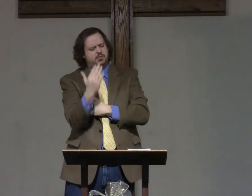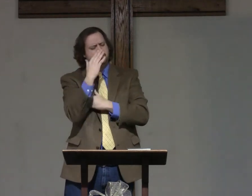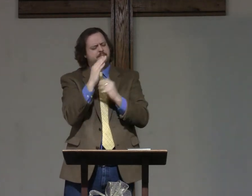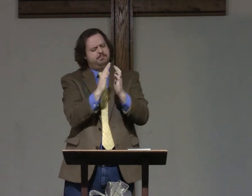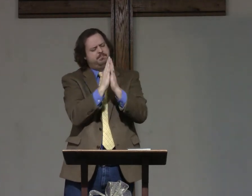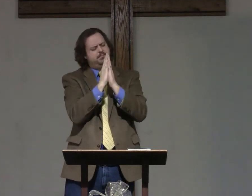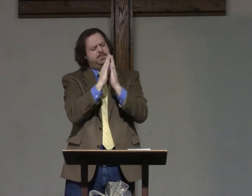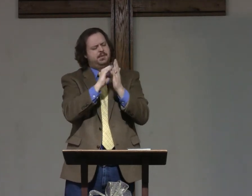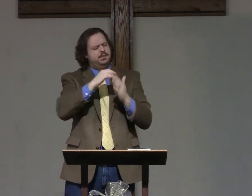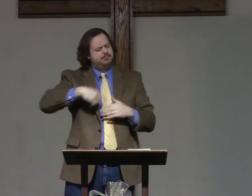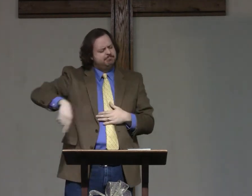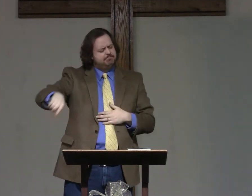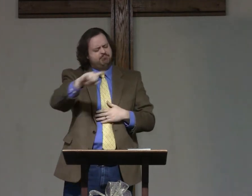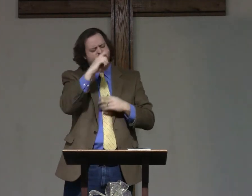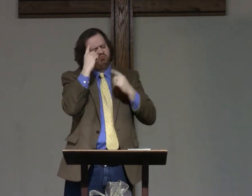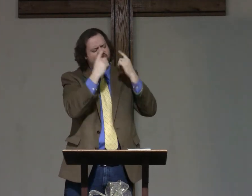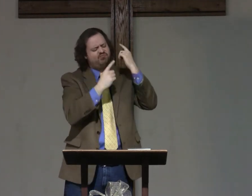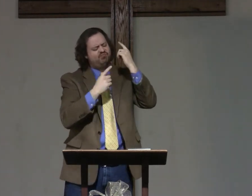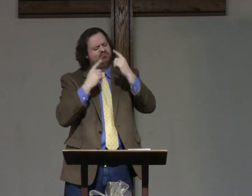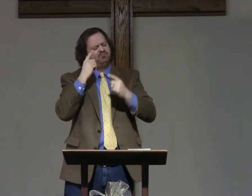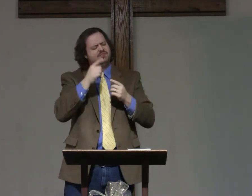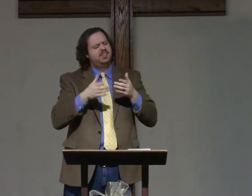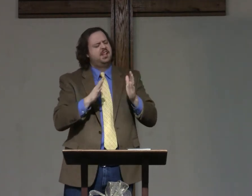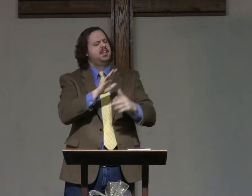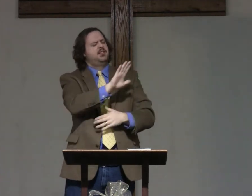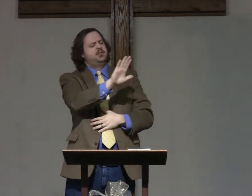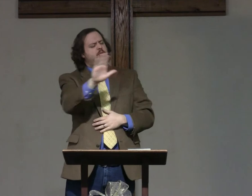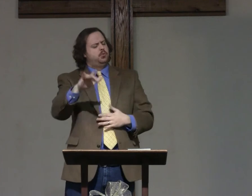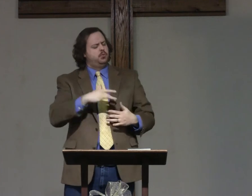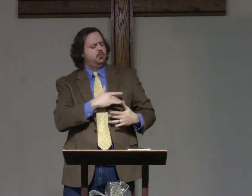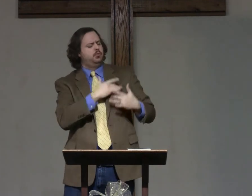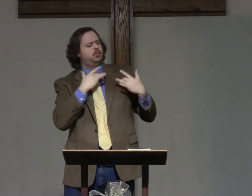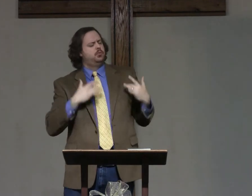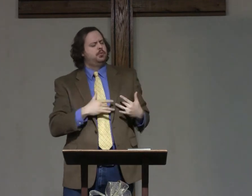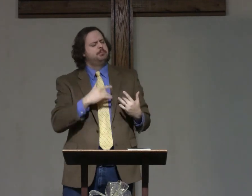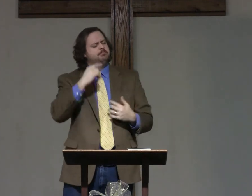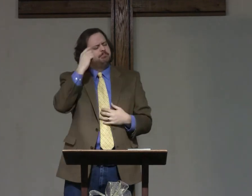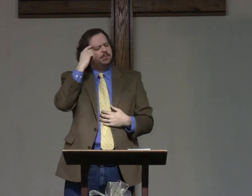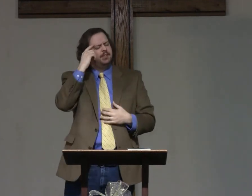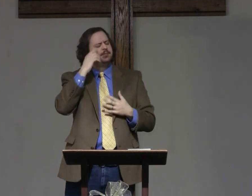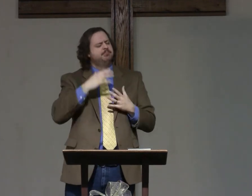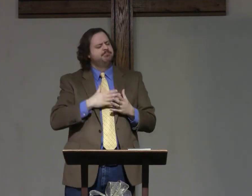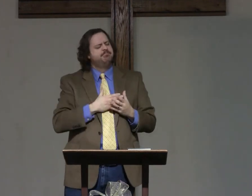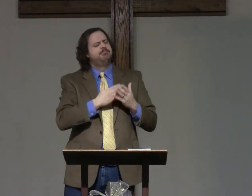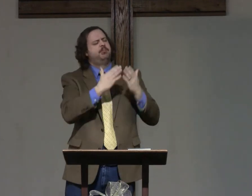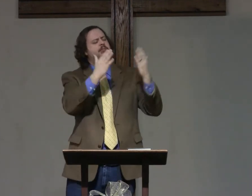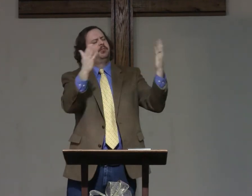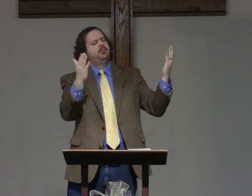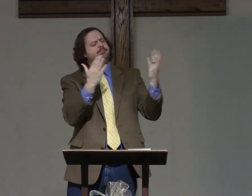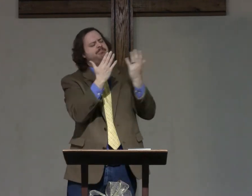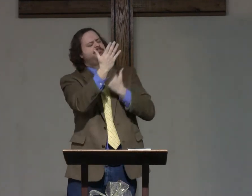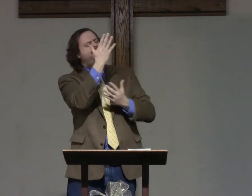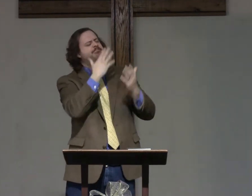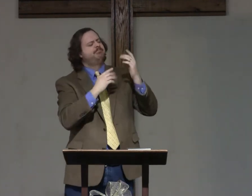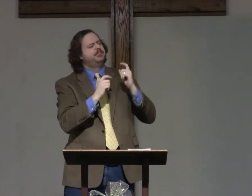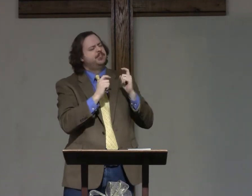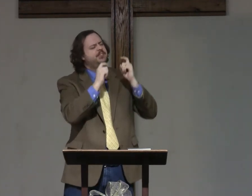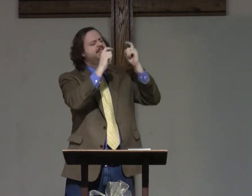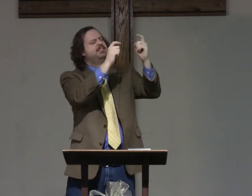you morning. I pray that we will think about and let our hearts and minds be open